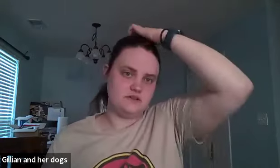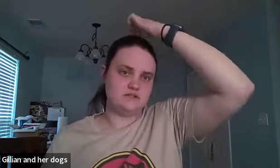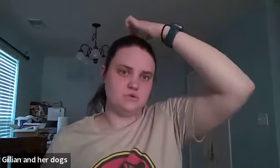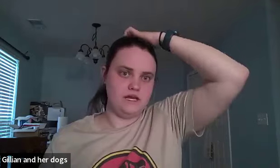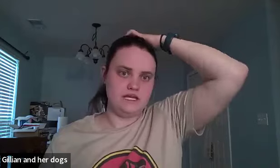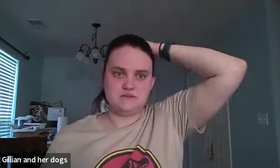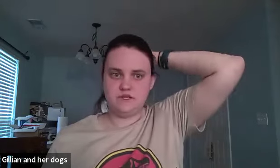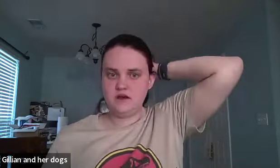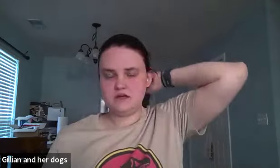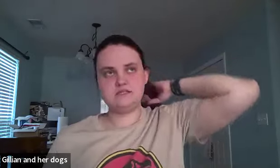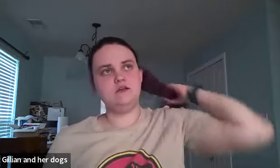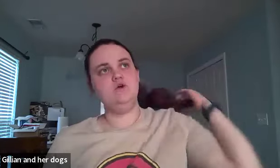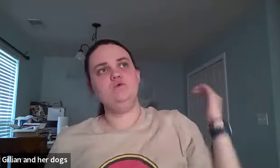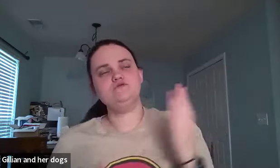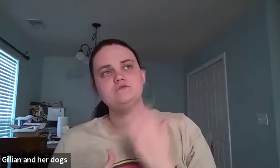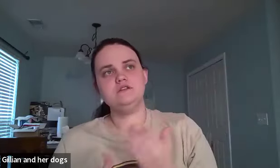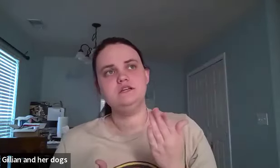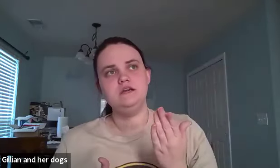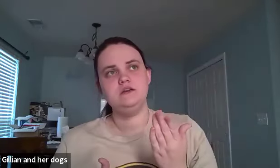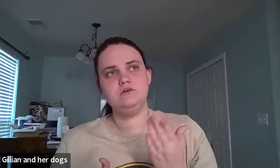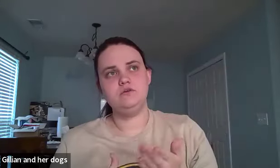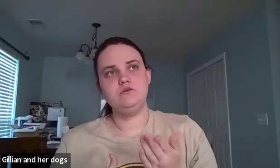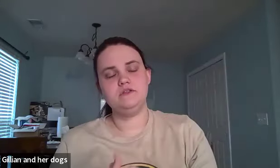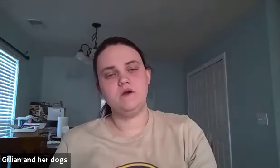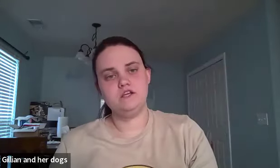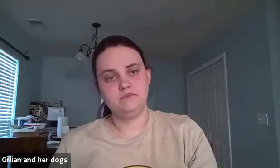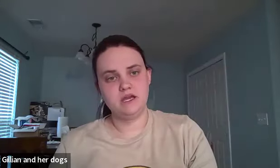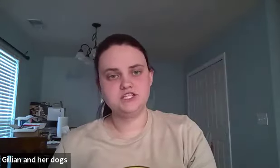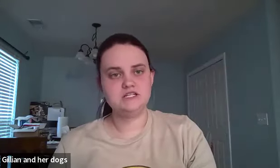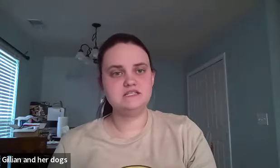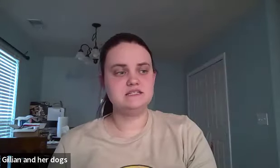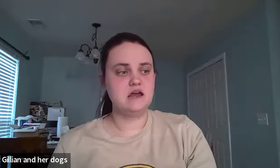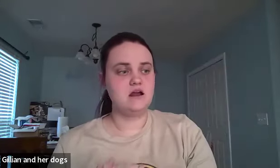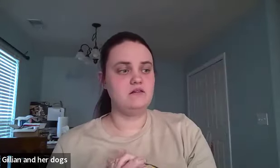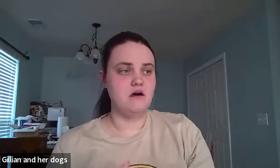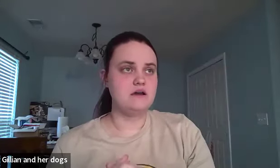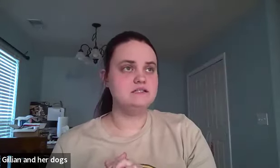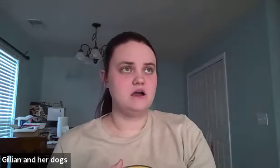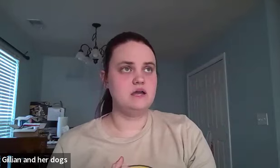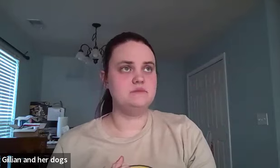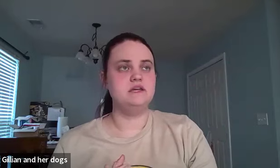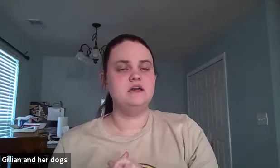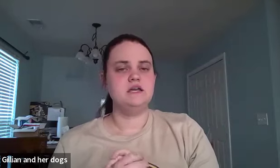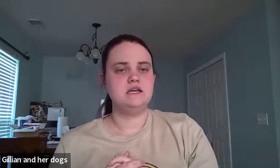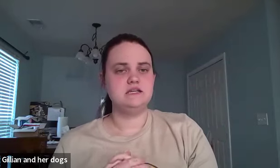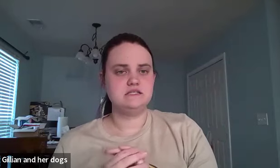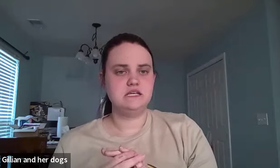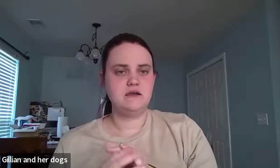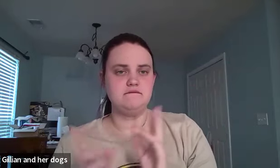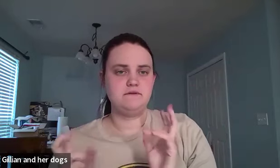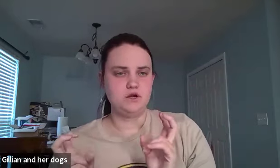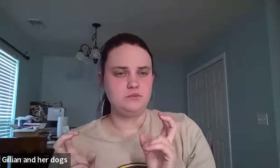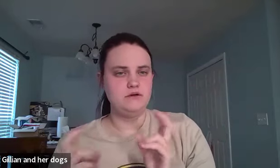do this one is because what's really cool with occupations is that a lot of times it is the verb of